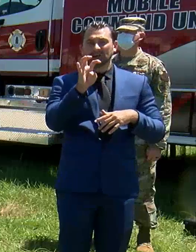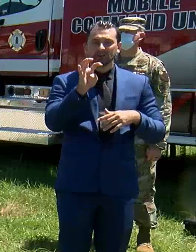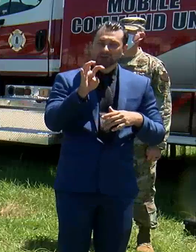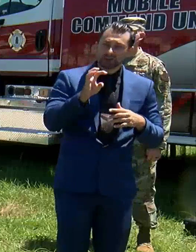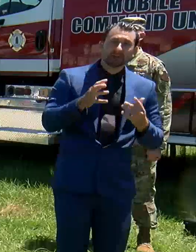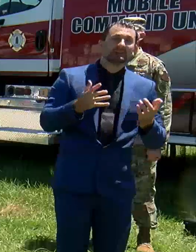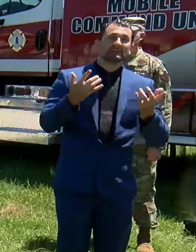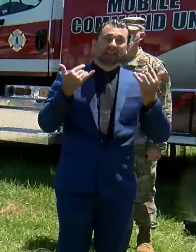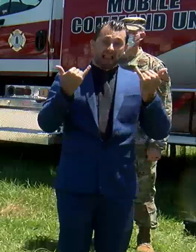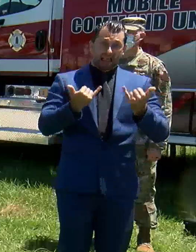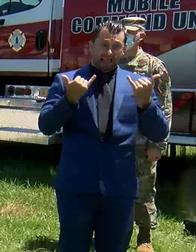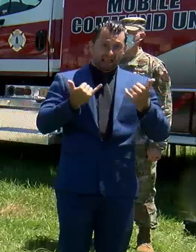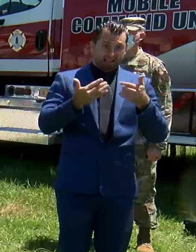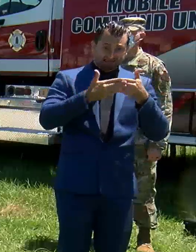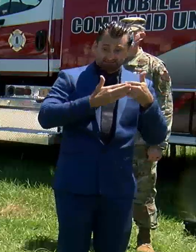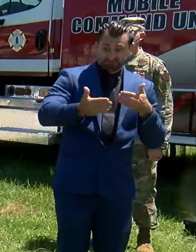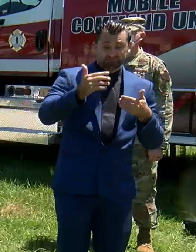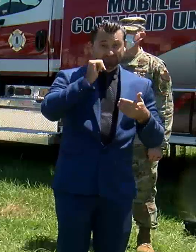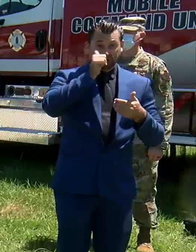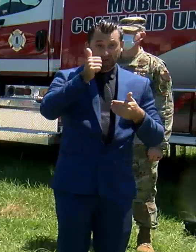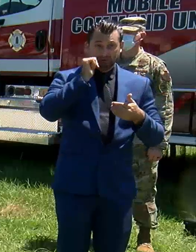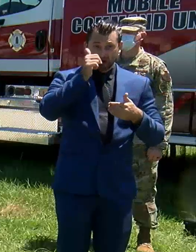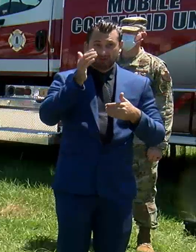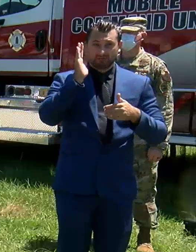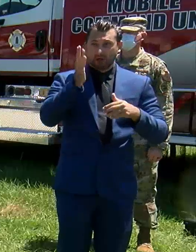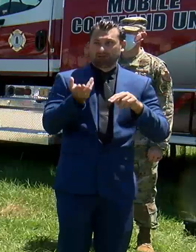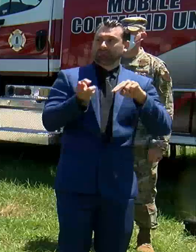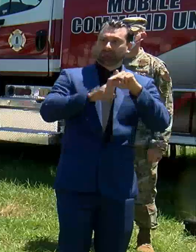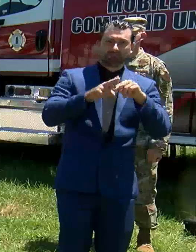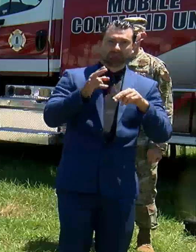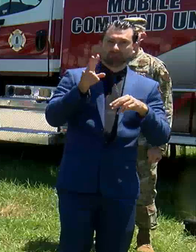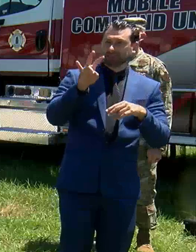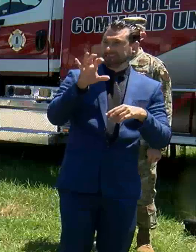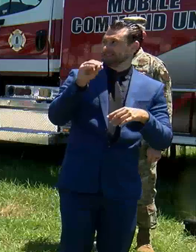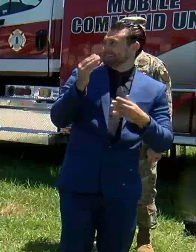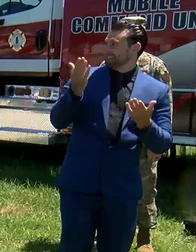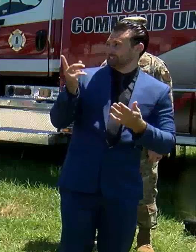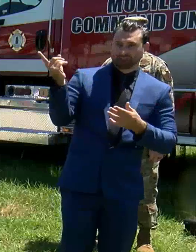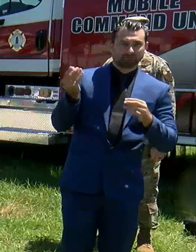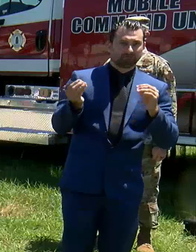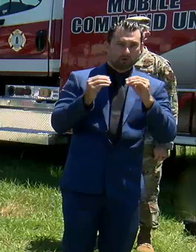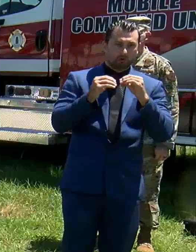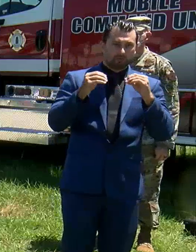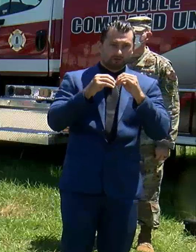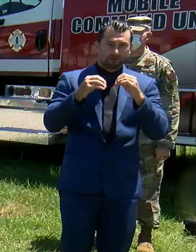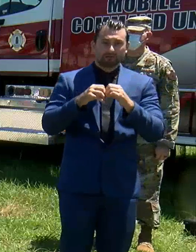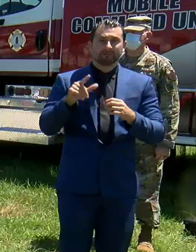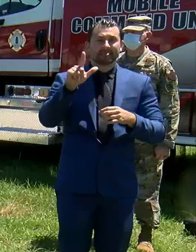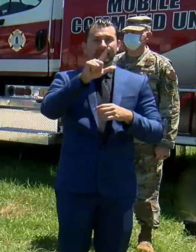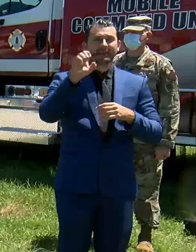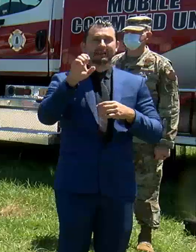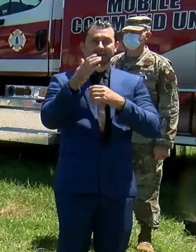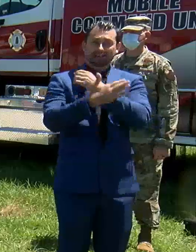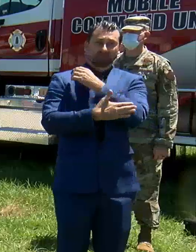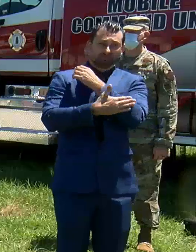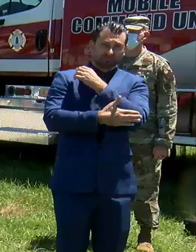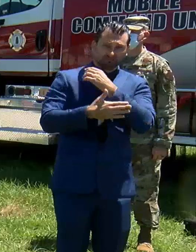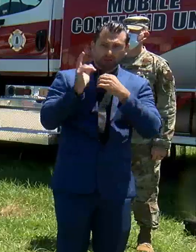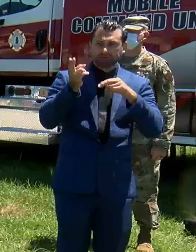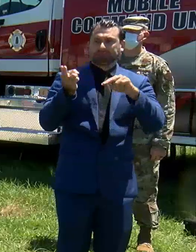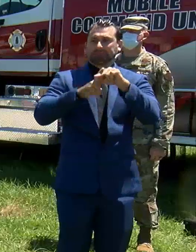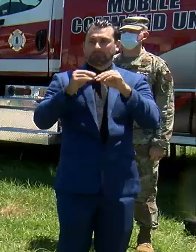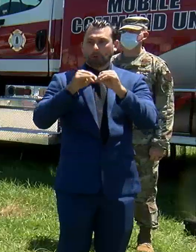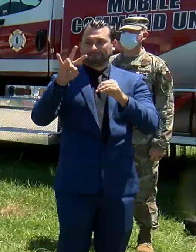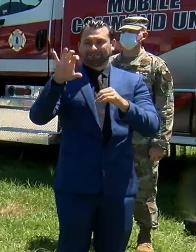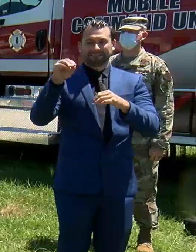750 a day, just like our other sites. The one in Lee County is also going to go to 750 a day. We're not seeing, even in South Florida, any site doing